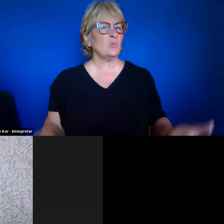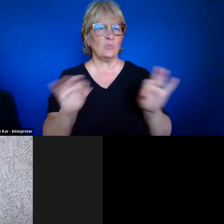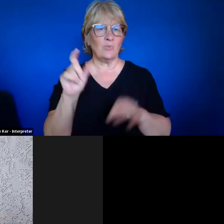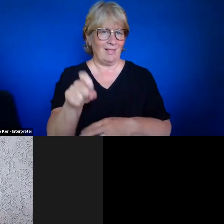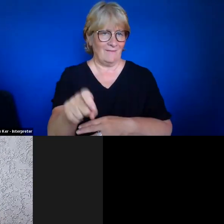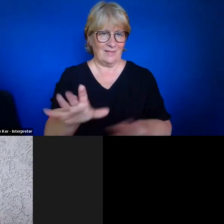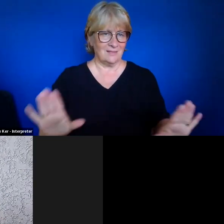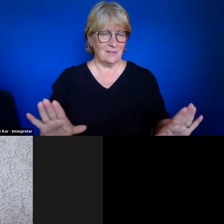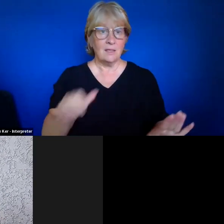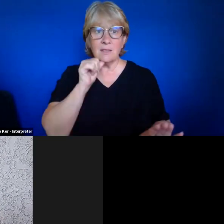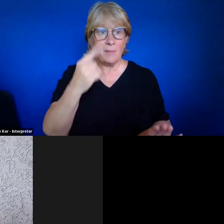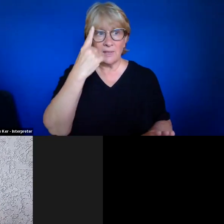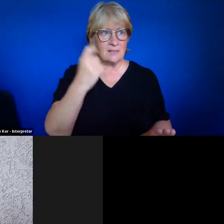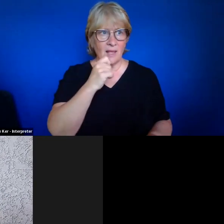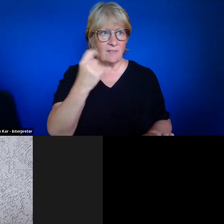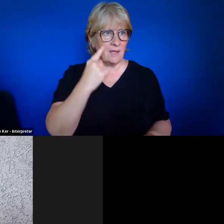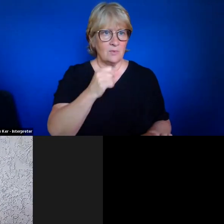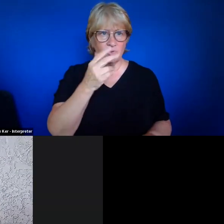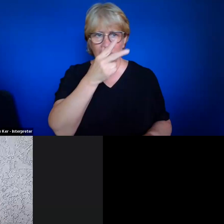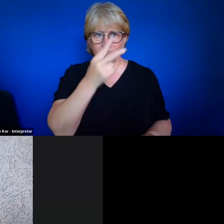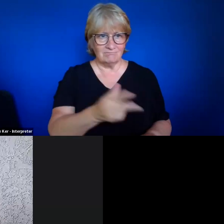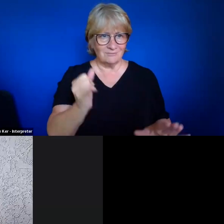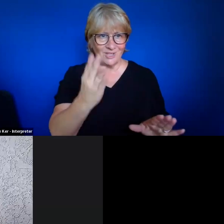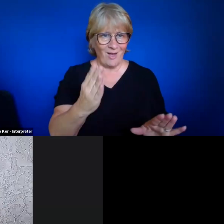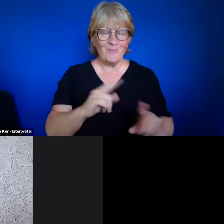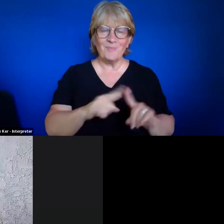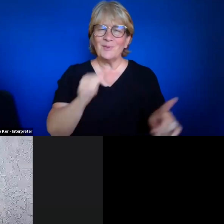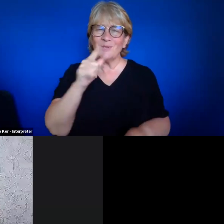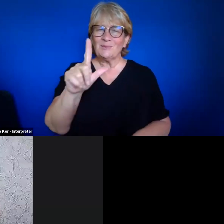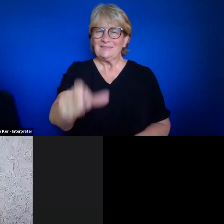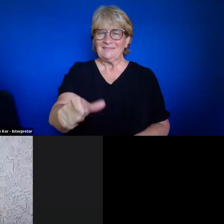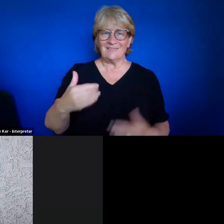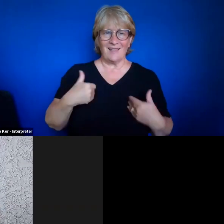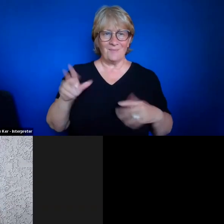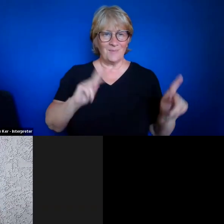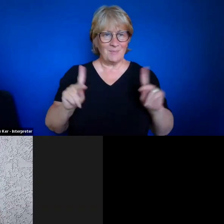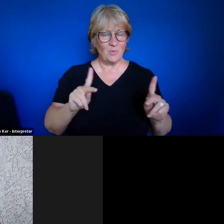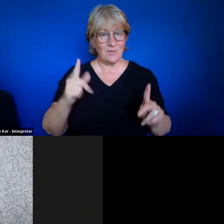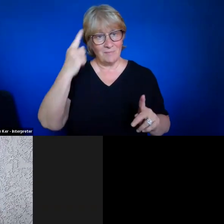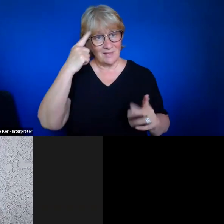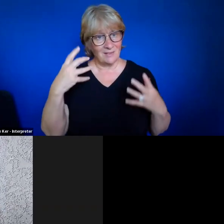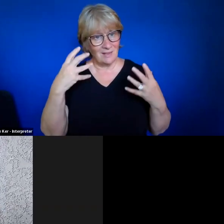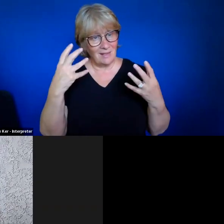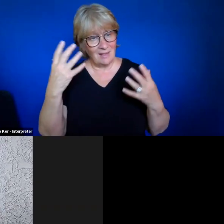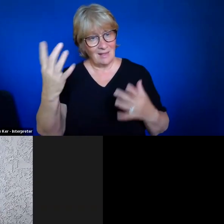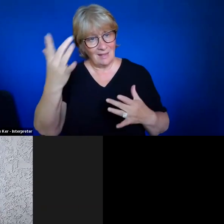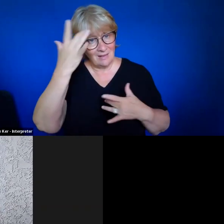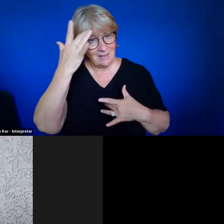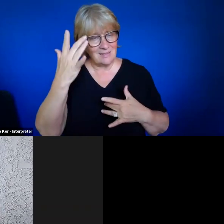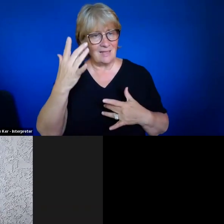not because I thought I wasn't doing a great job, but it's because we don't really need to have people with serious mental illness in a criminal justice